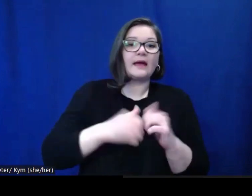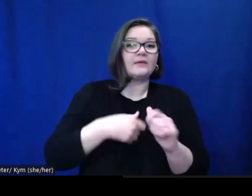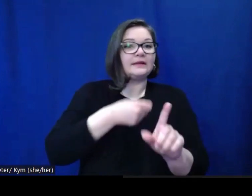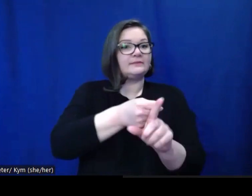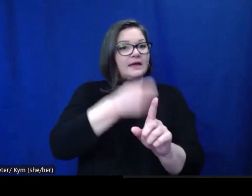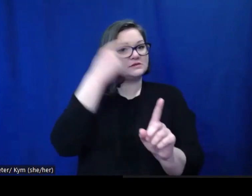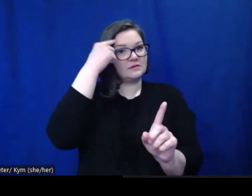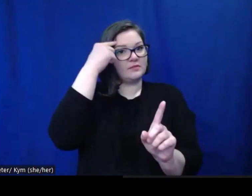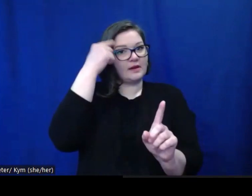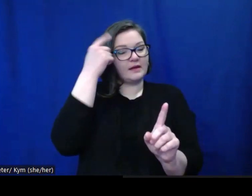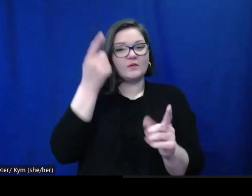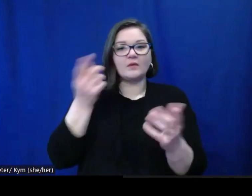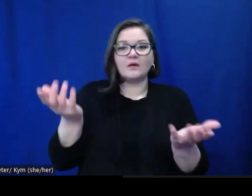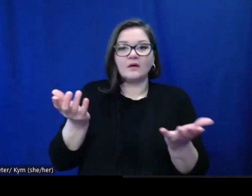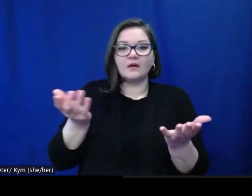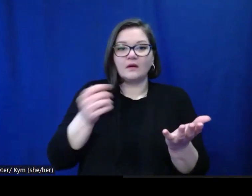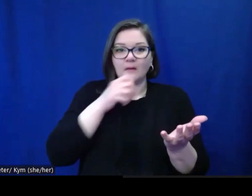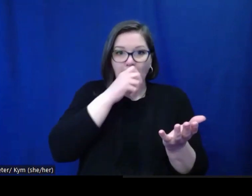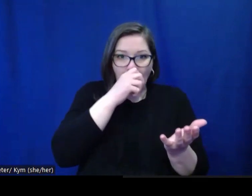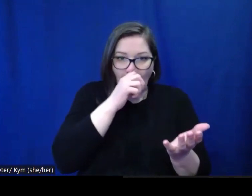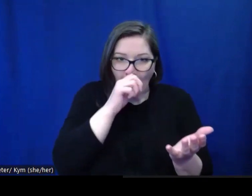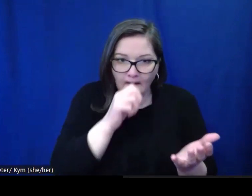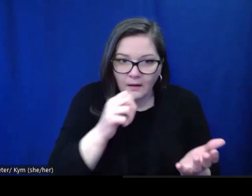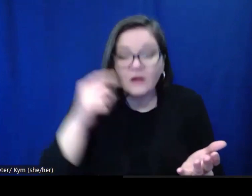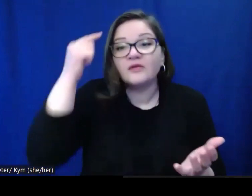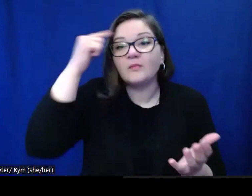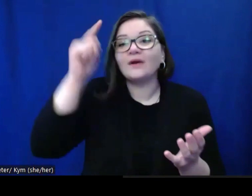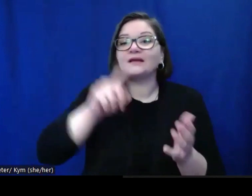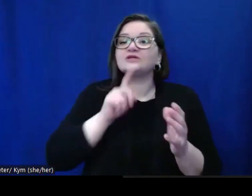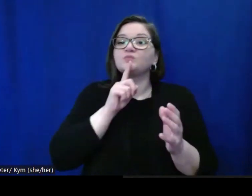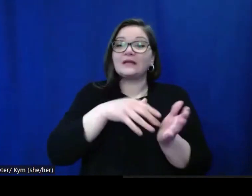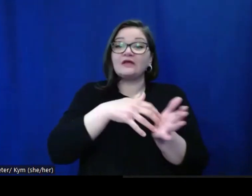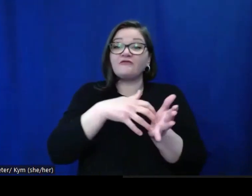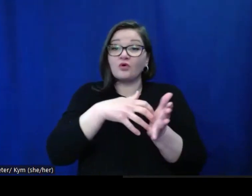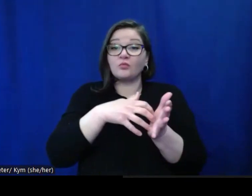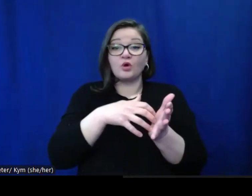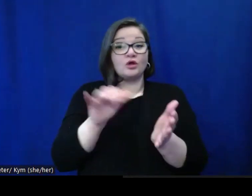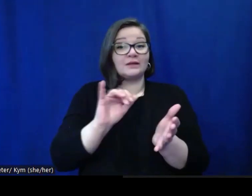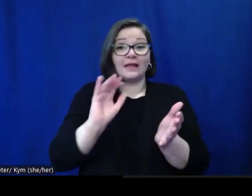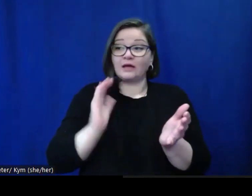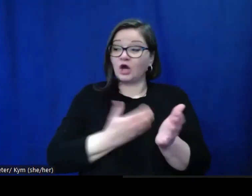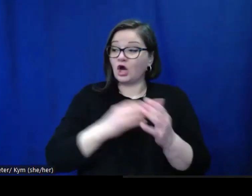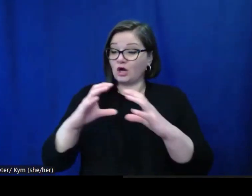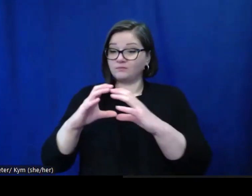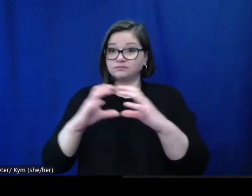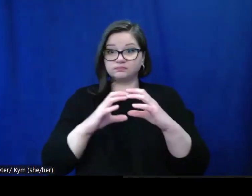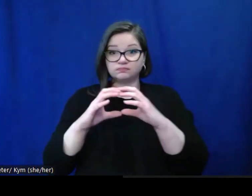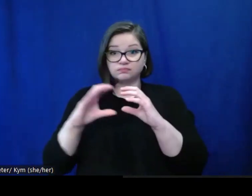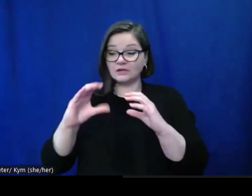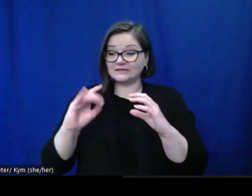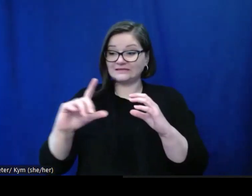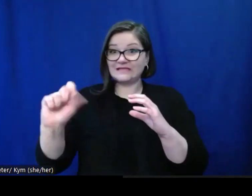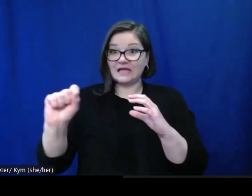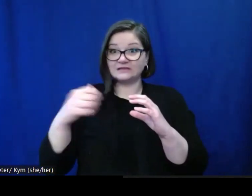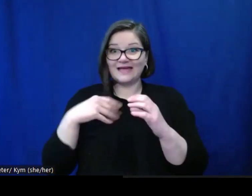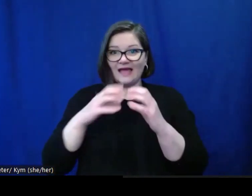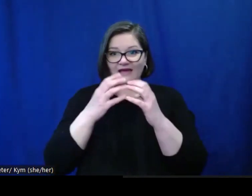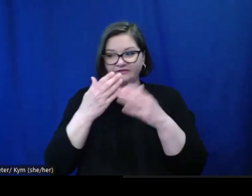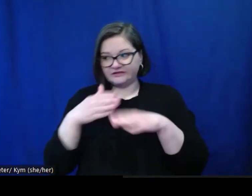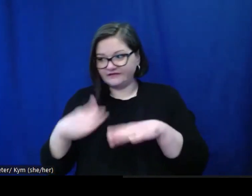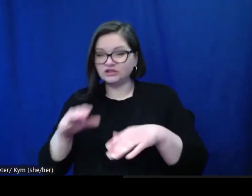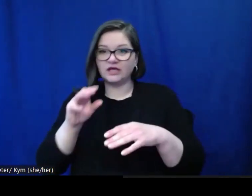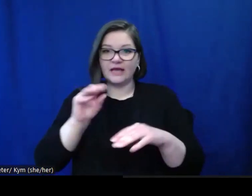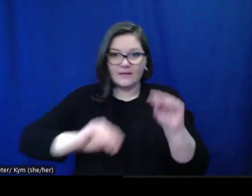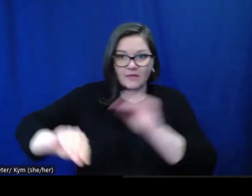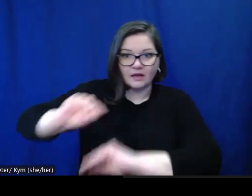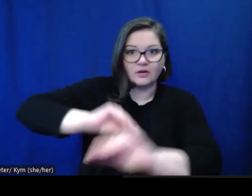brain is really vulnerable. It's vulnerable as our cells have division and migration. Anybody